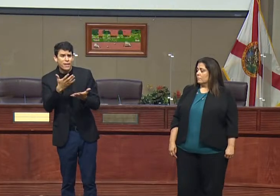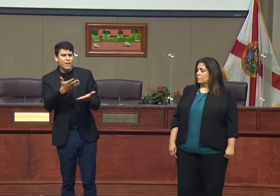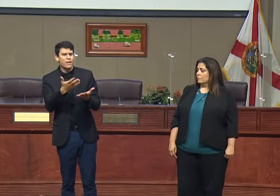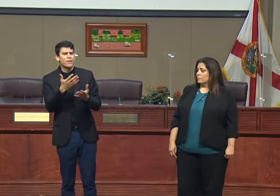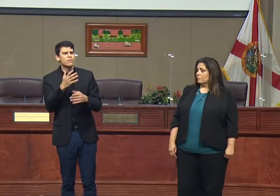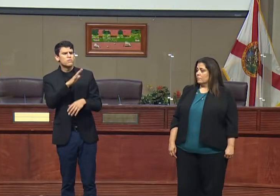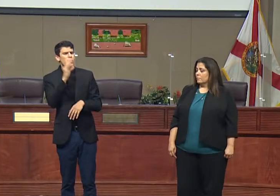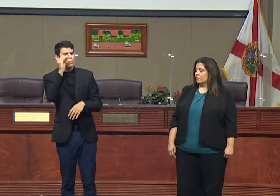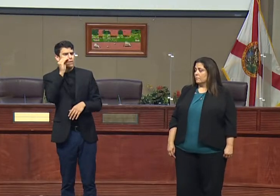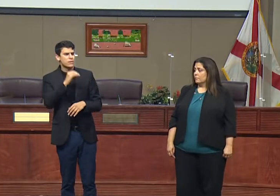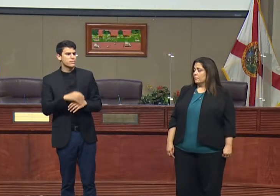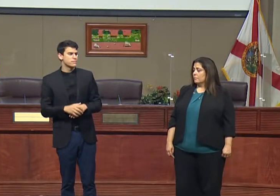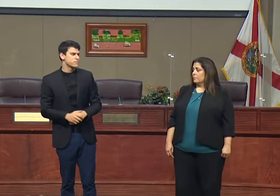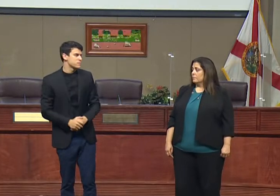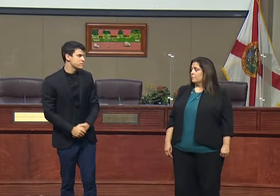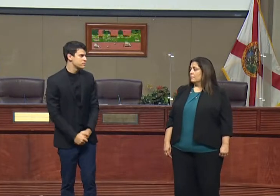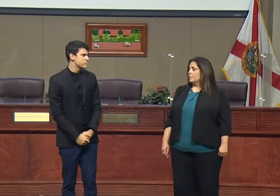respecto.